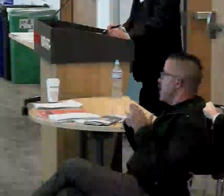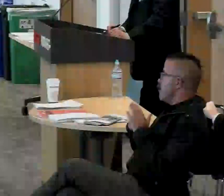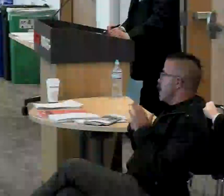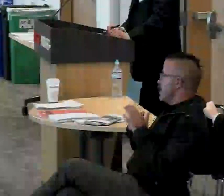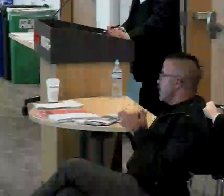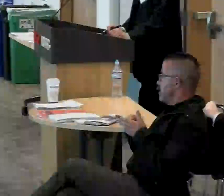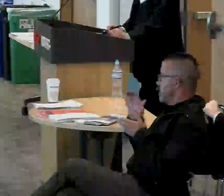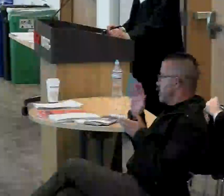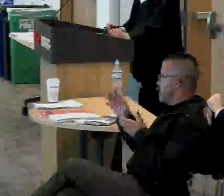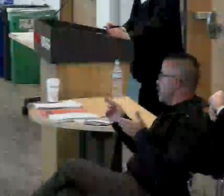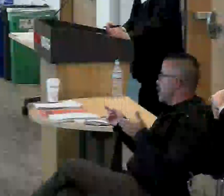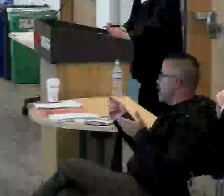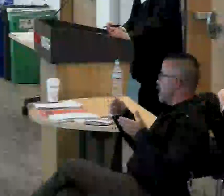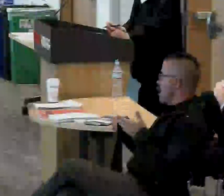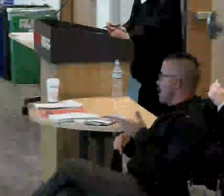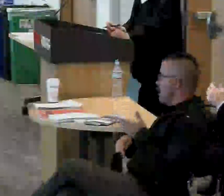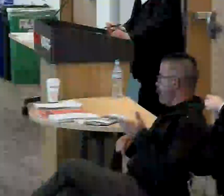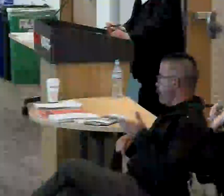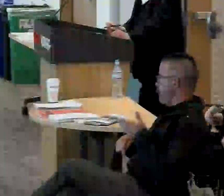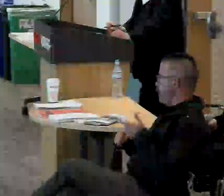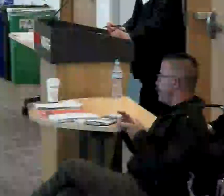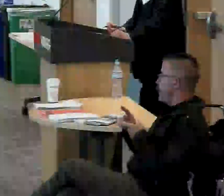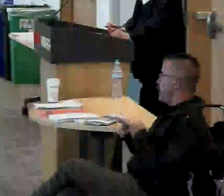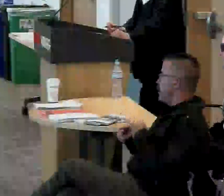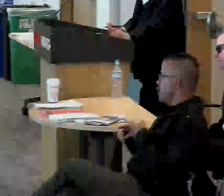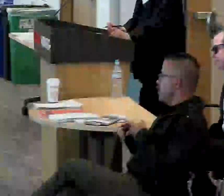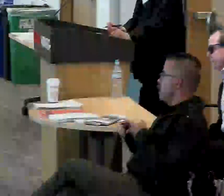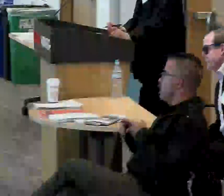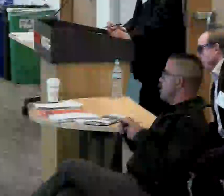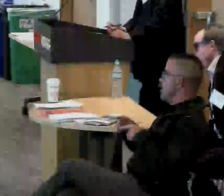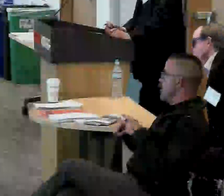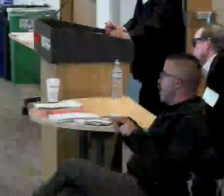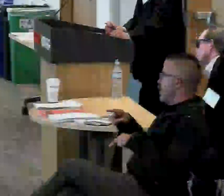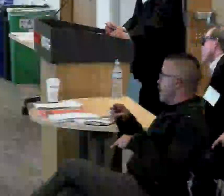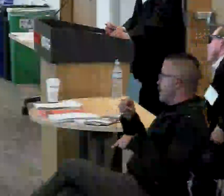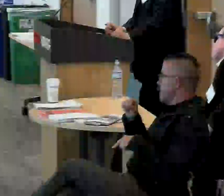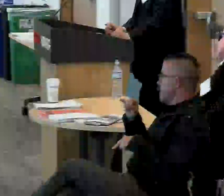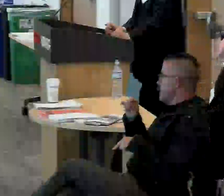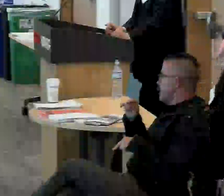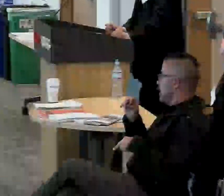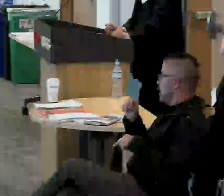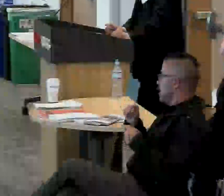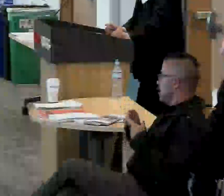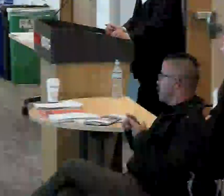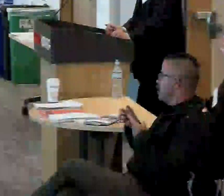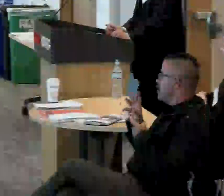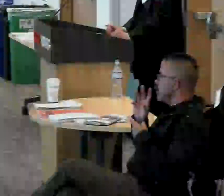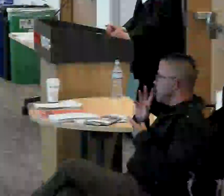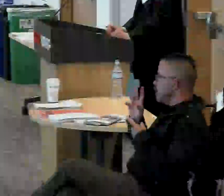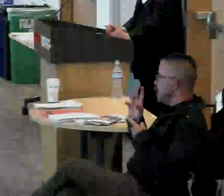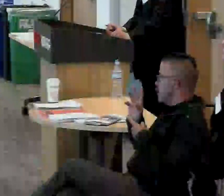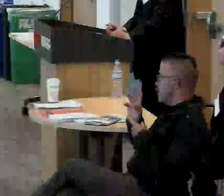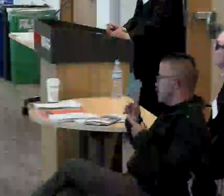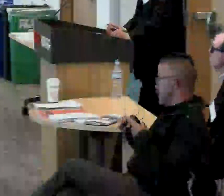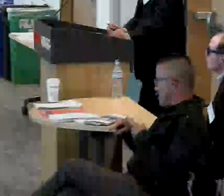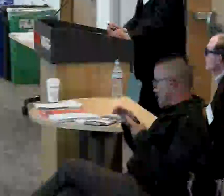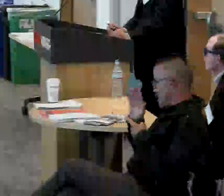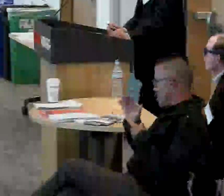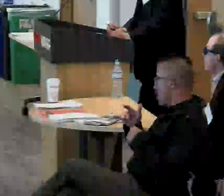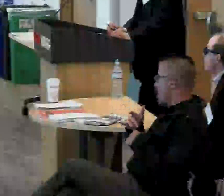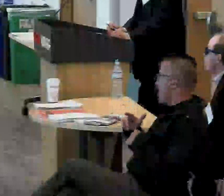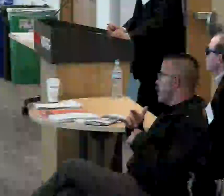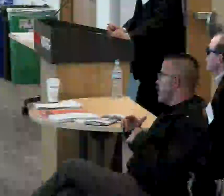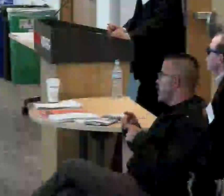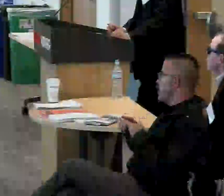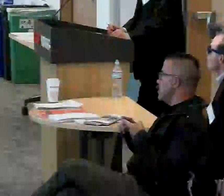come down to the sites to speak with or be available to speak with anybody who was